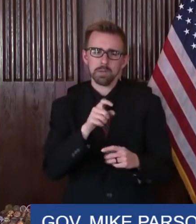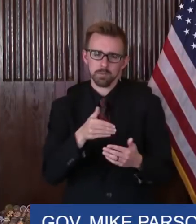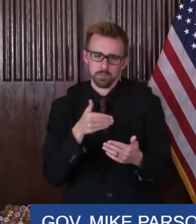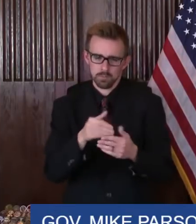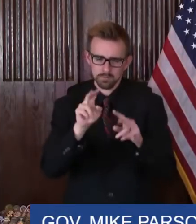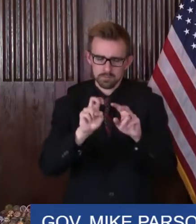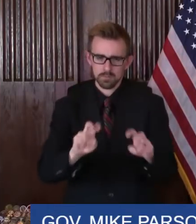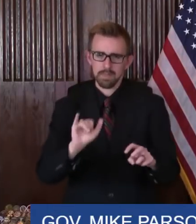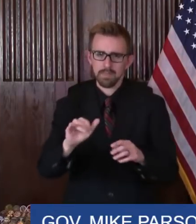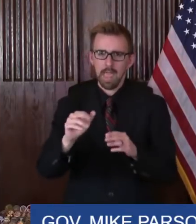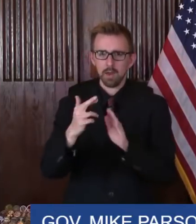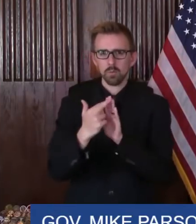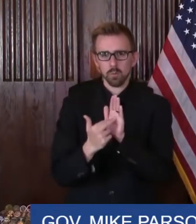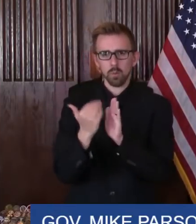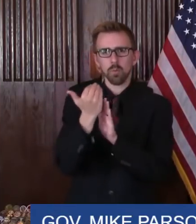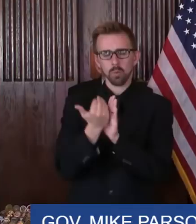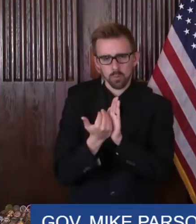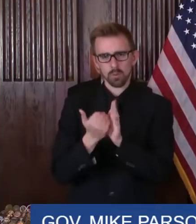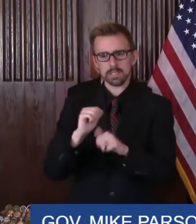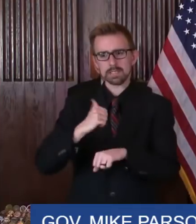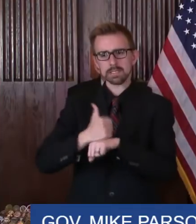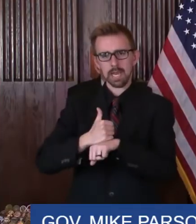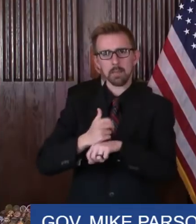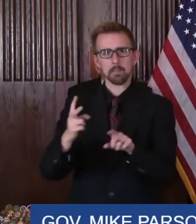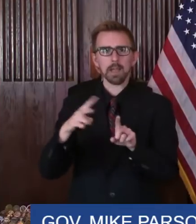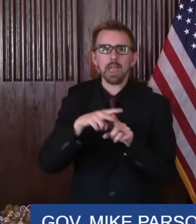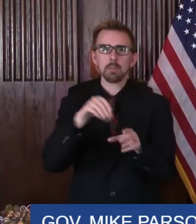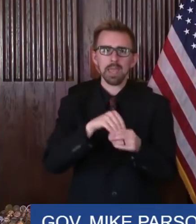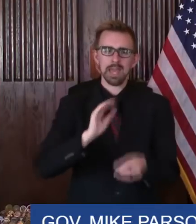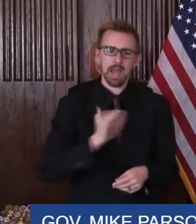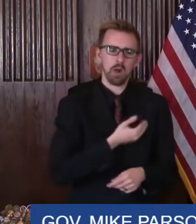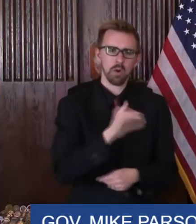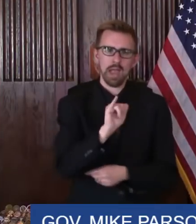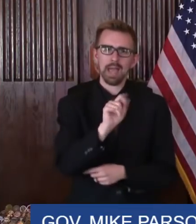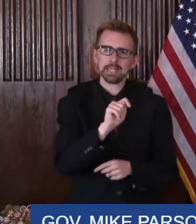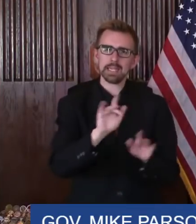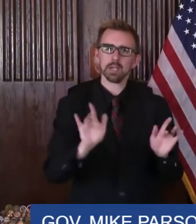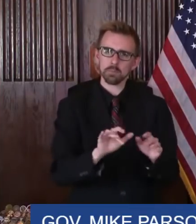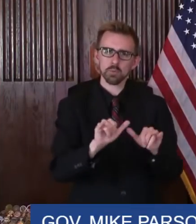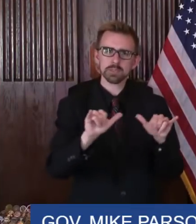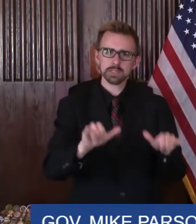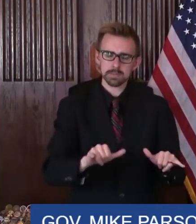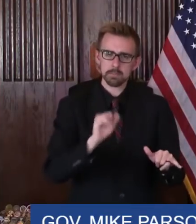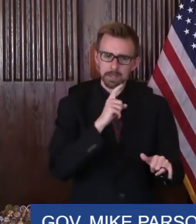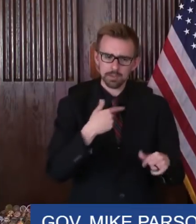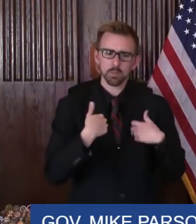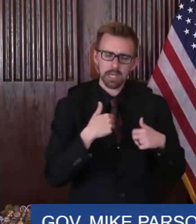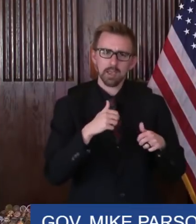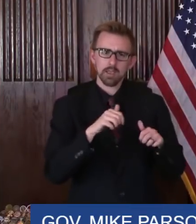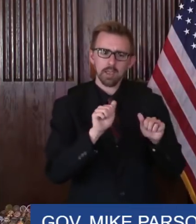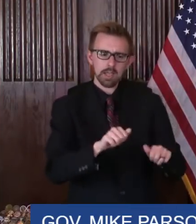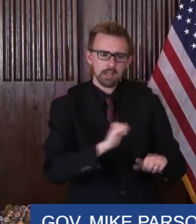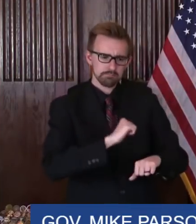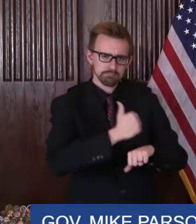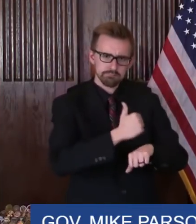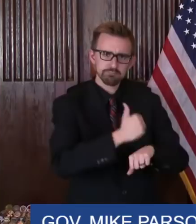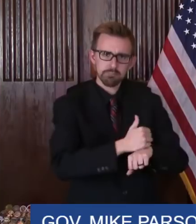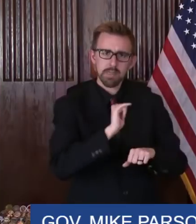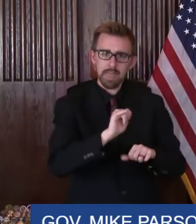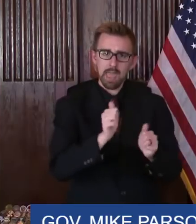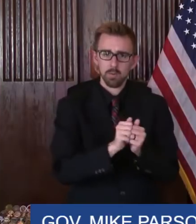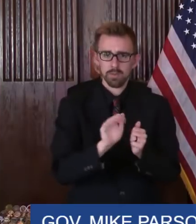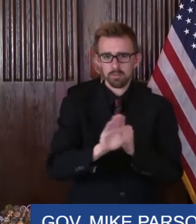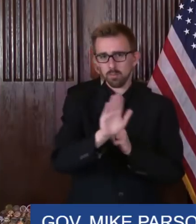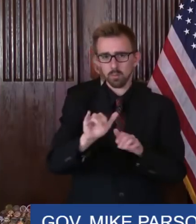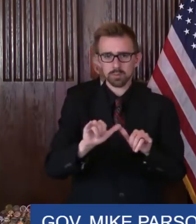the guidance to actually set up the claims in our IT systems so that we can actually stand up the program within our U-Interact